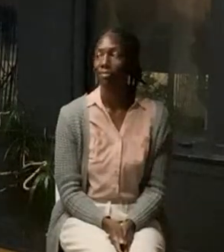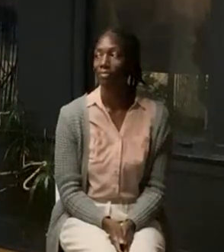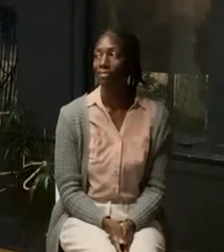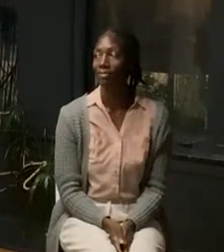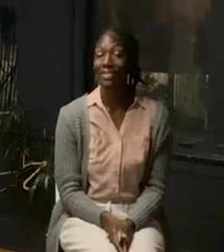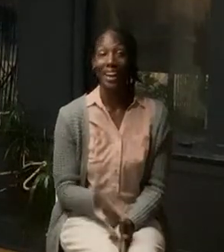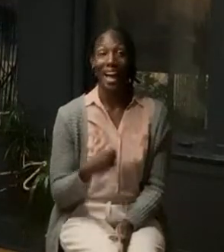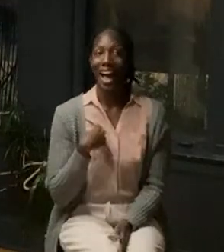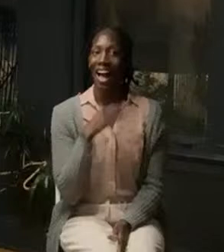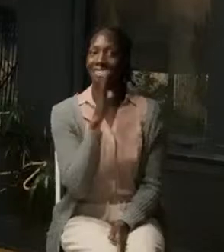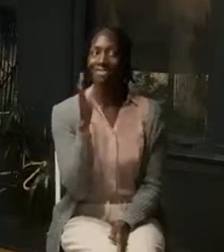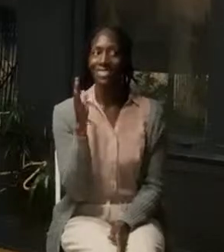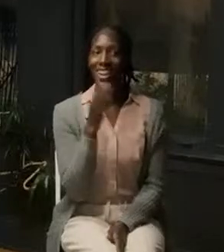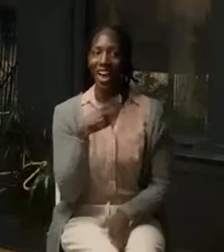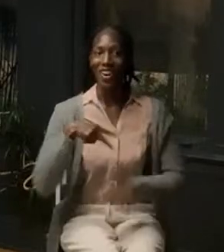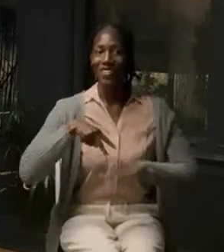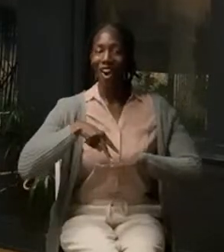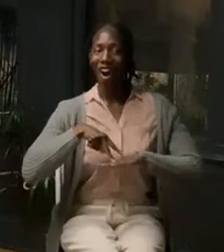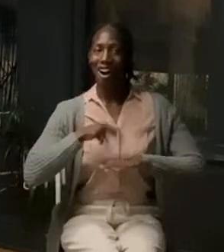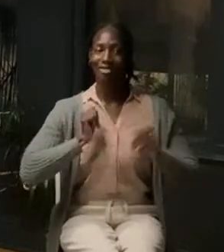I've never done this before.